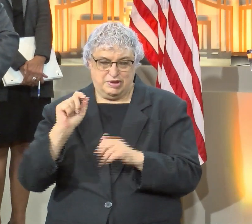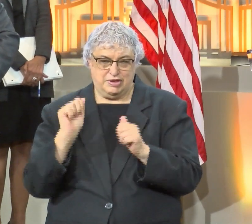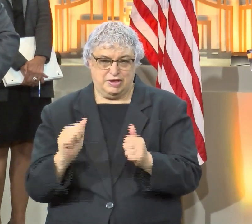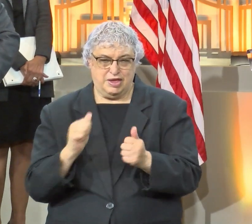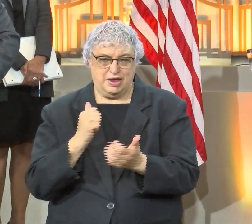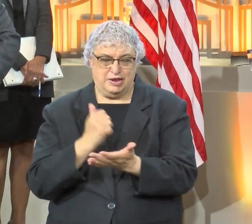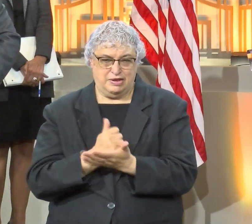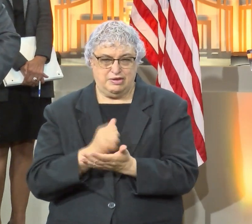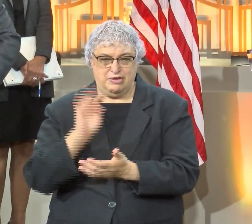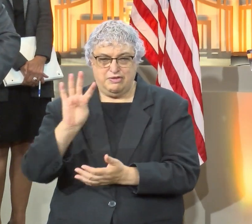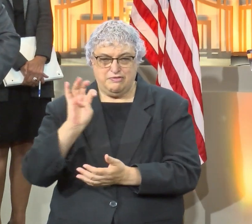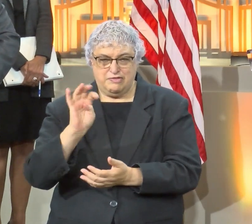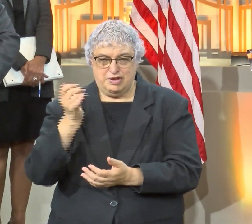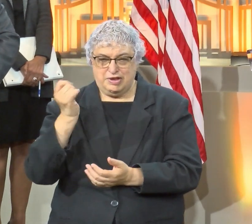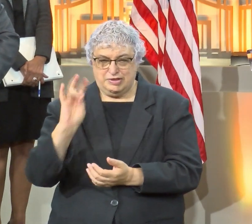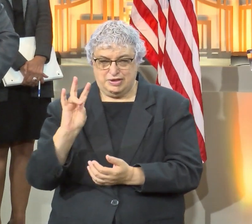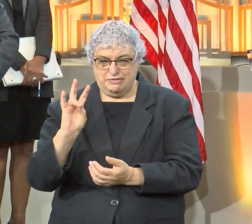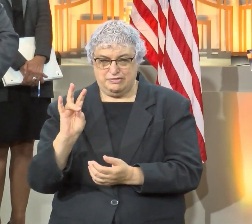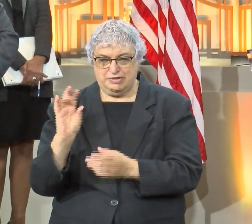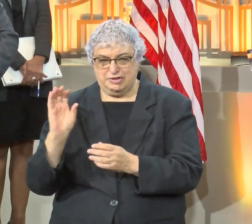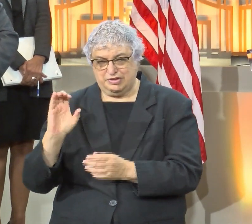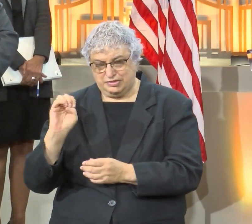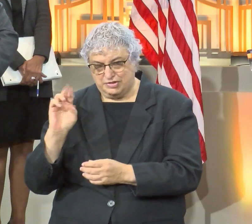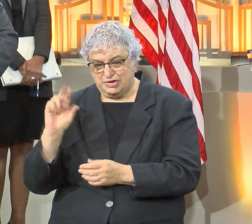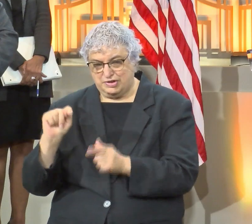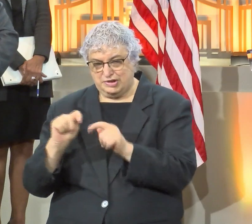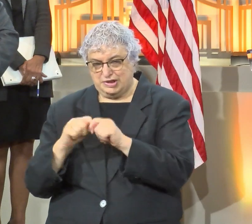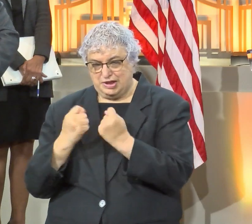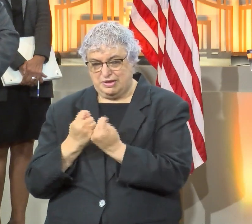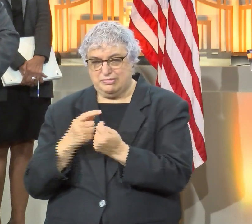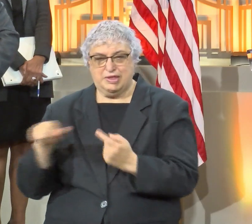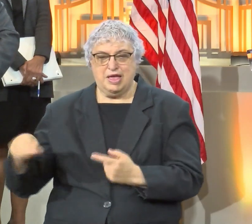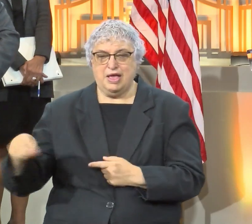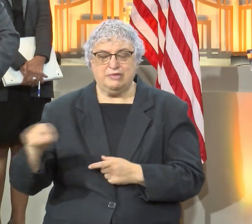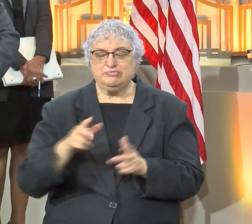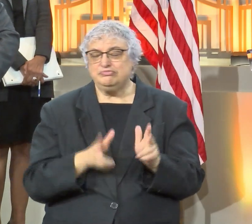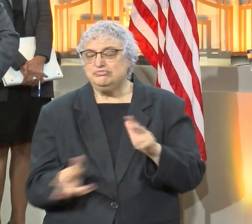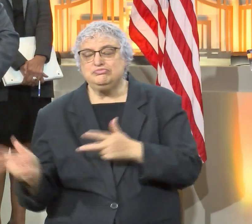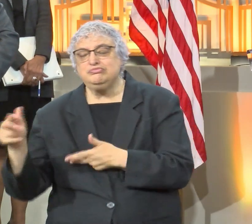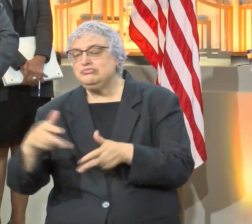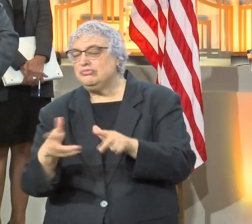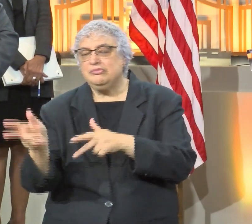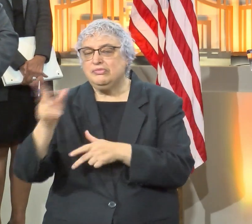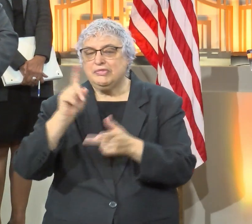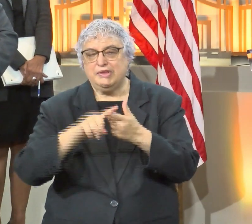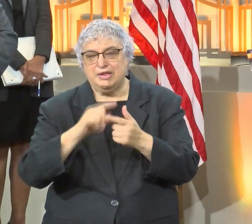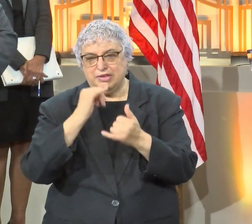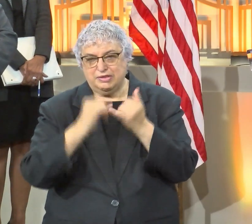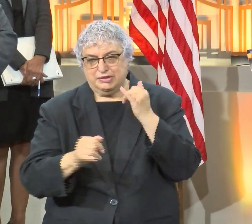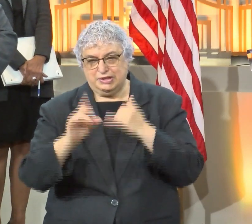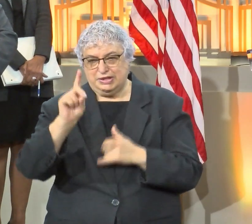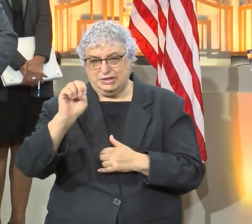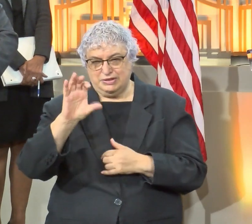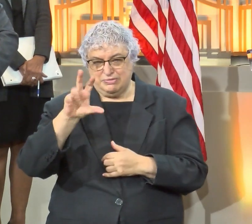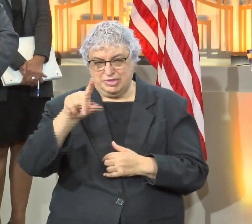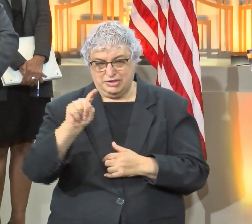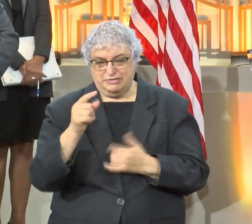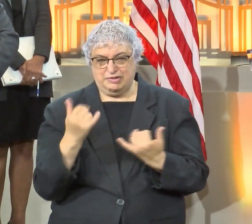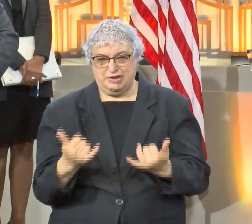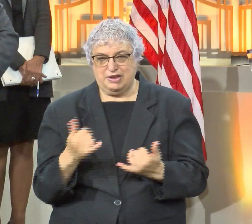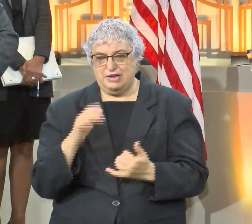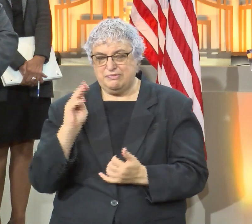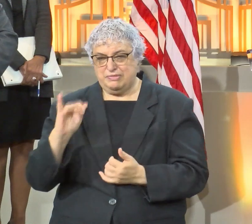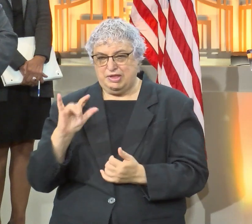another 417 CERT teams out in patrol until the end of the year. And so with that, I would like to thank